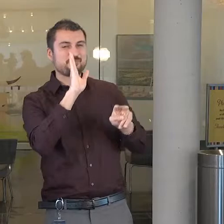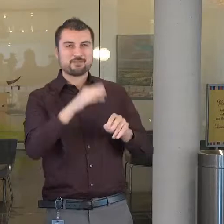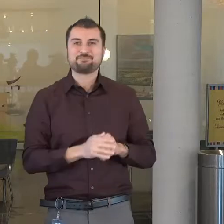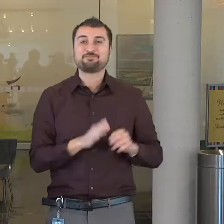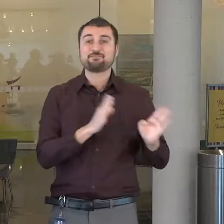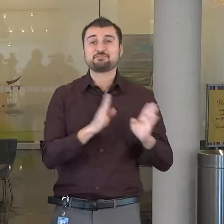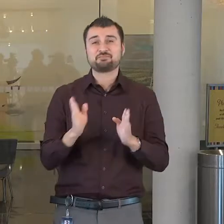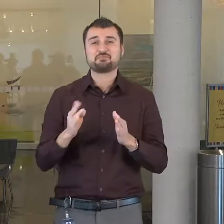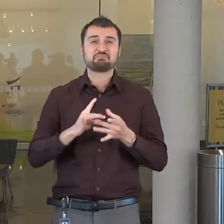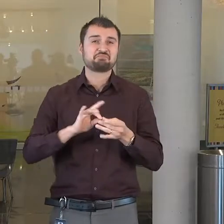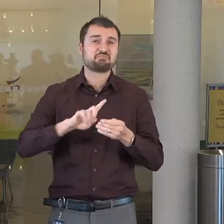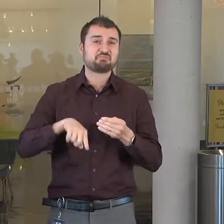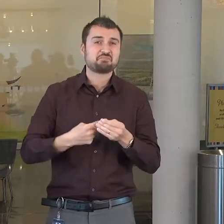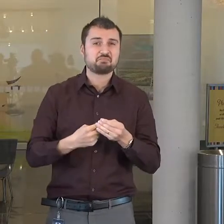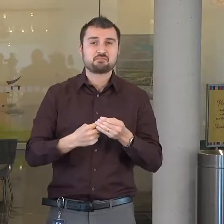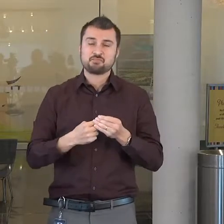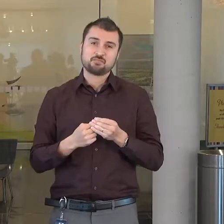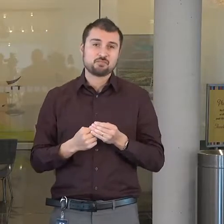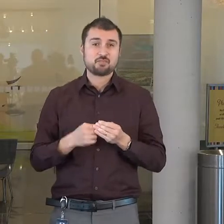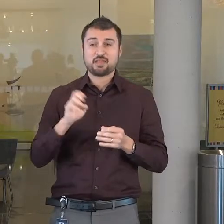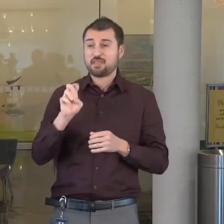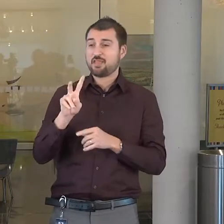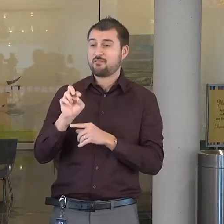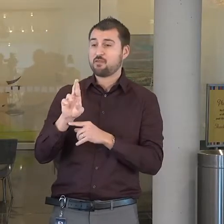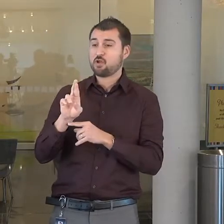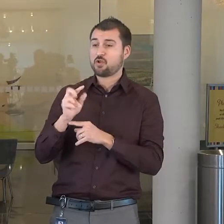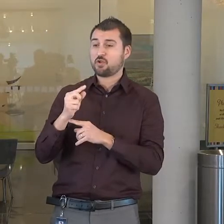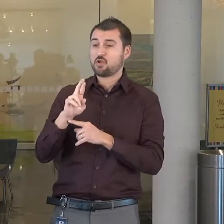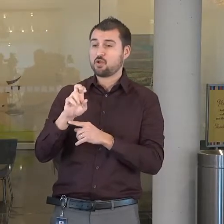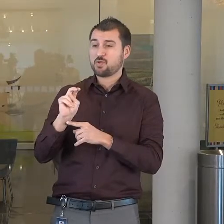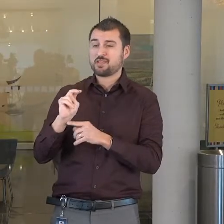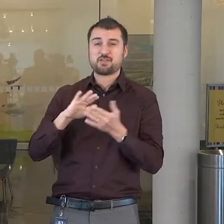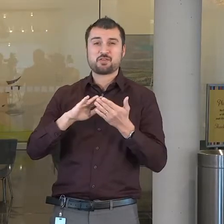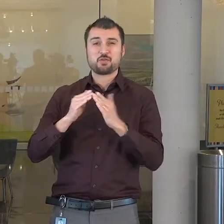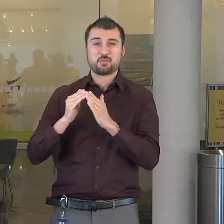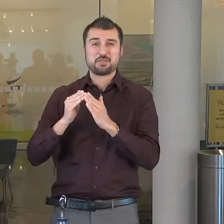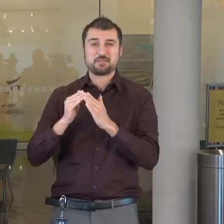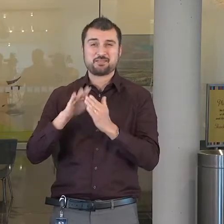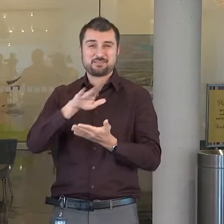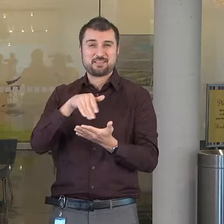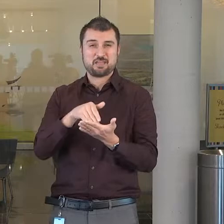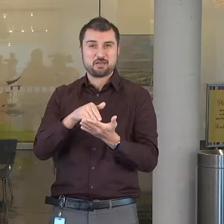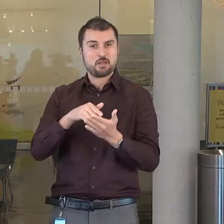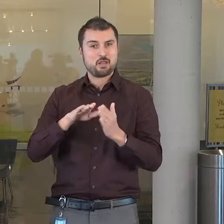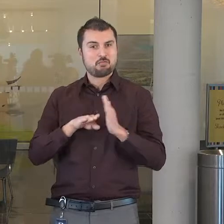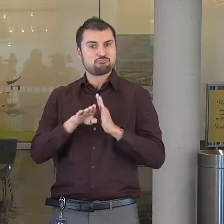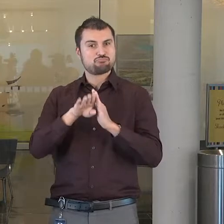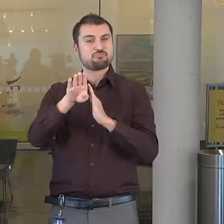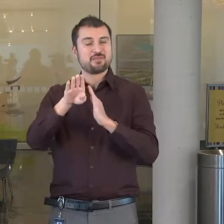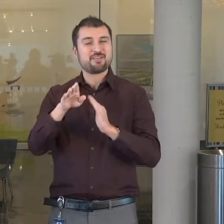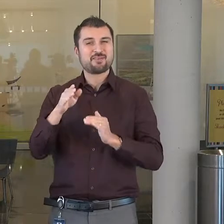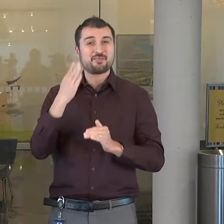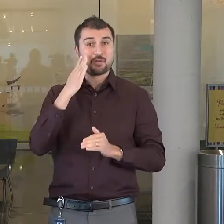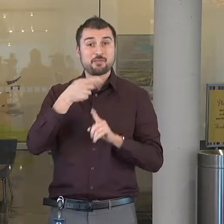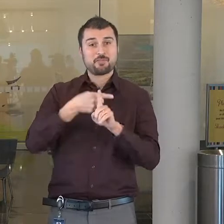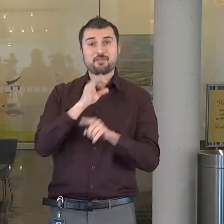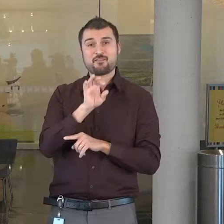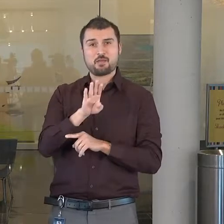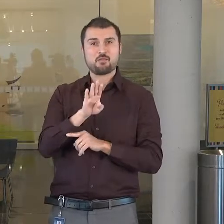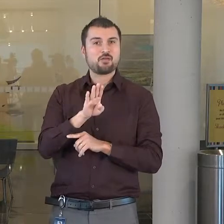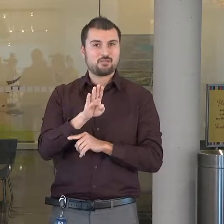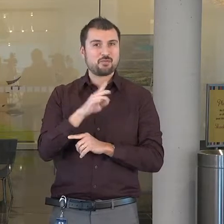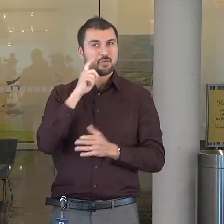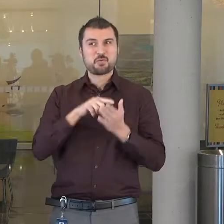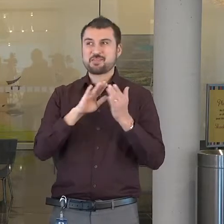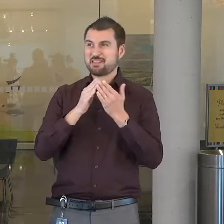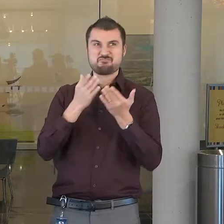to talk about is the progression over our Evergreen Community Center. Since February is really a month of openings for the city,